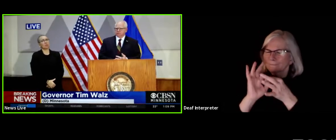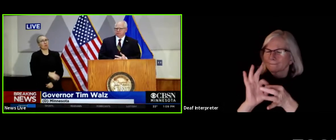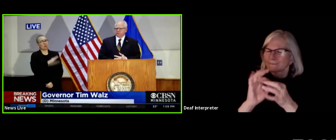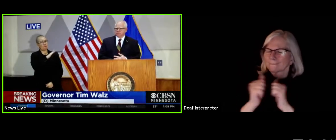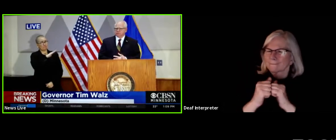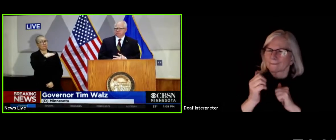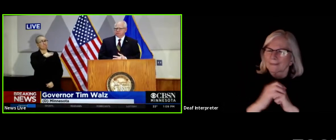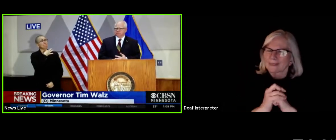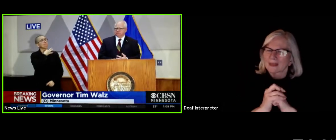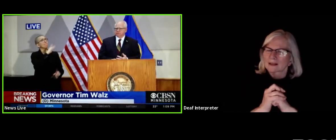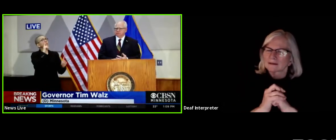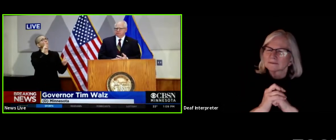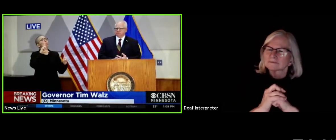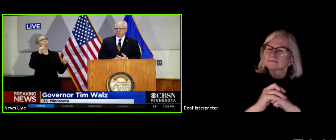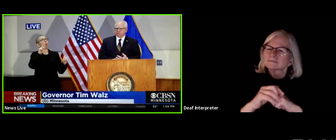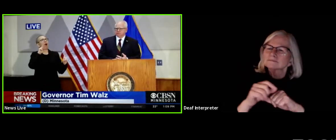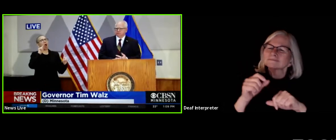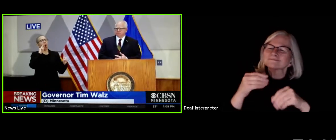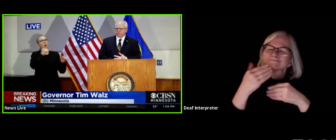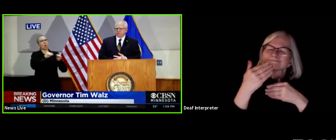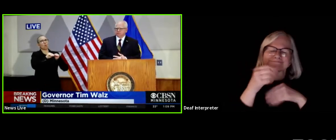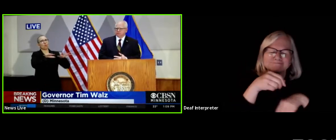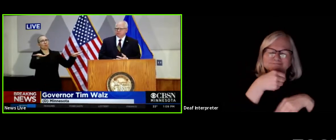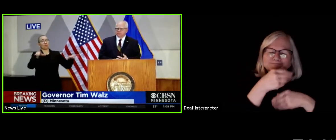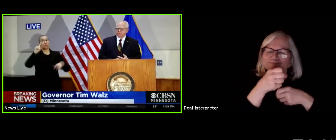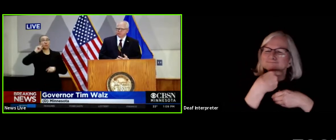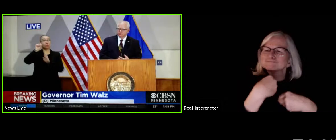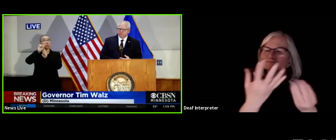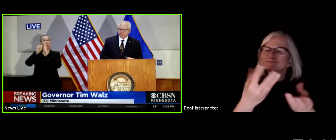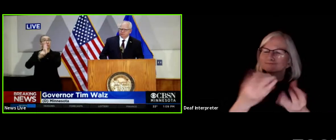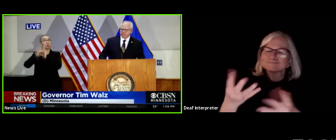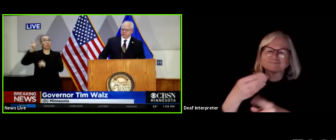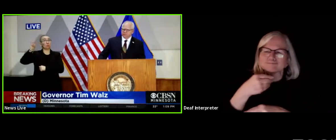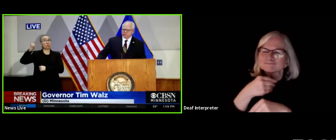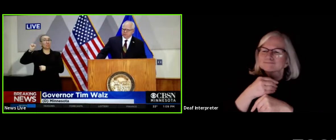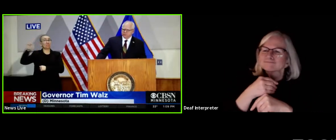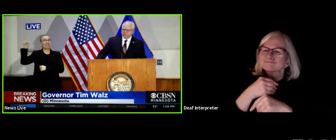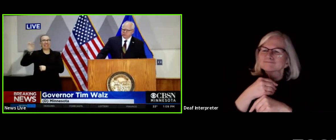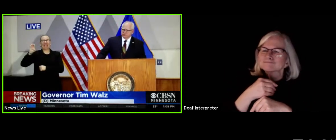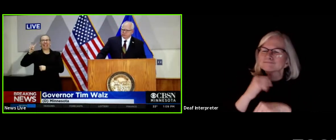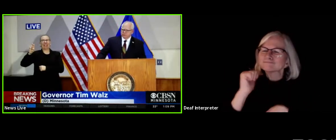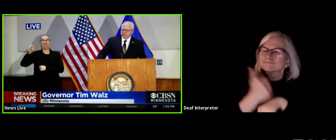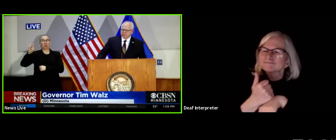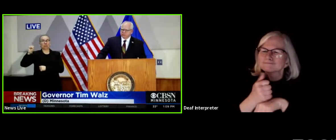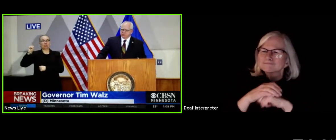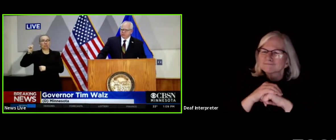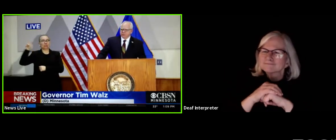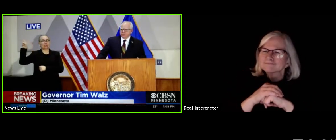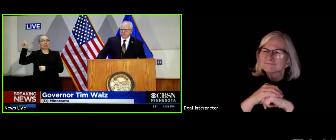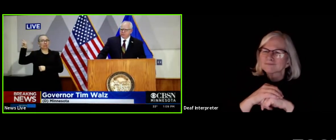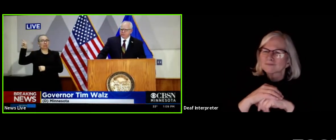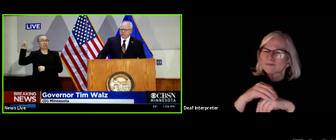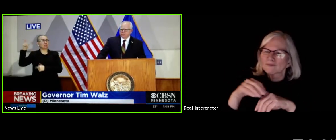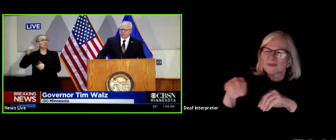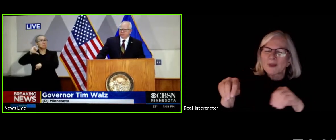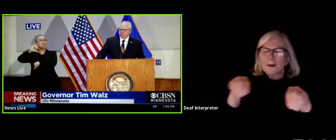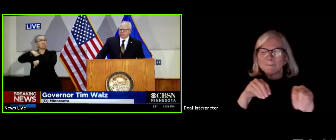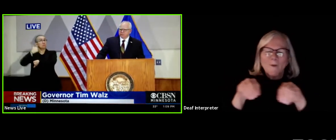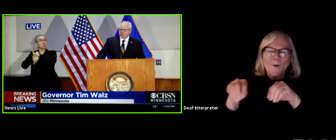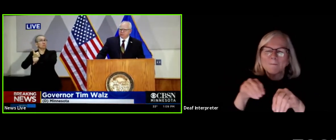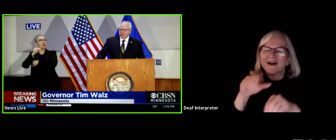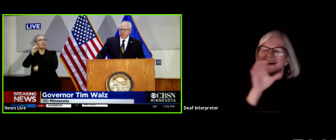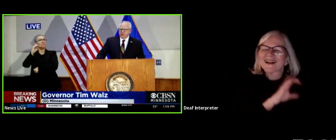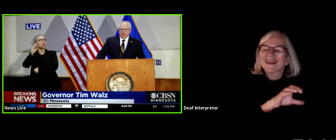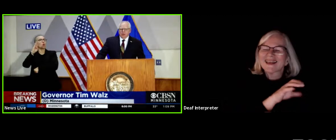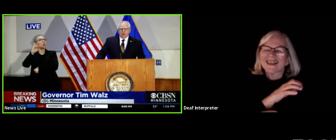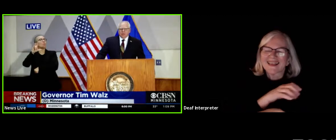Tony Evers has mobilized some mobile clinics to vaccination labs, I believe. Are there any plans for our state with